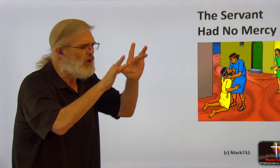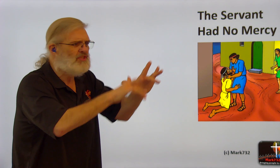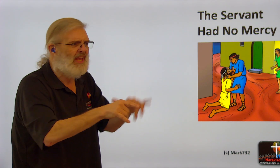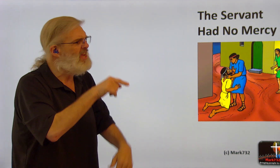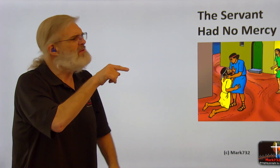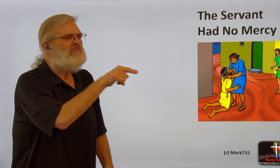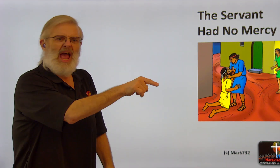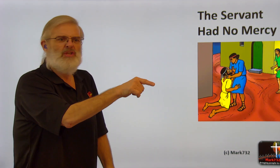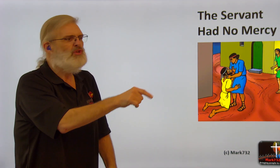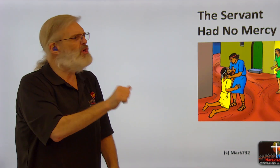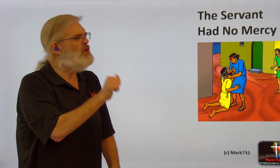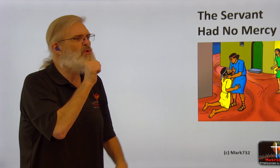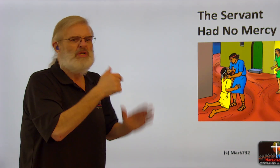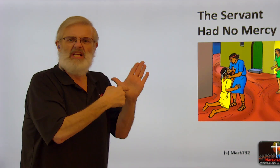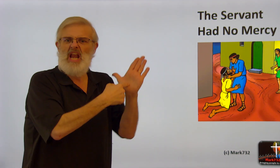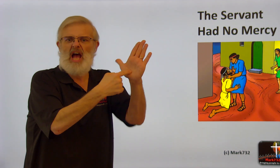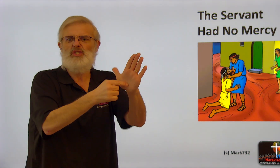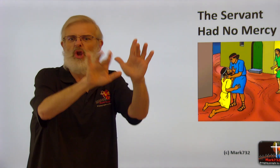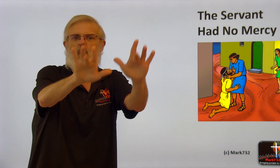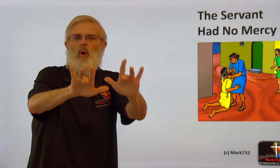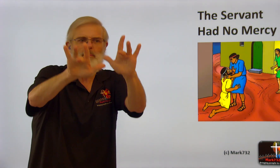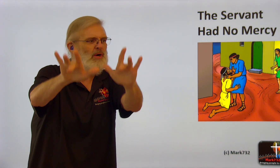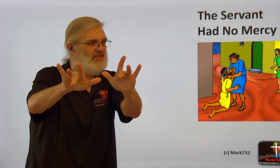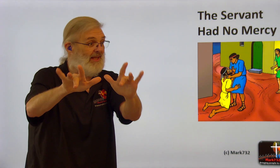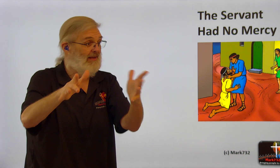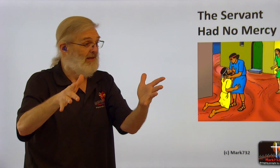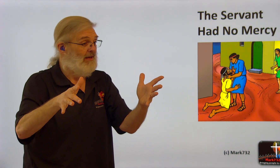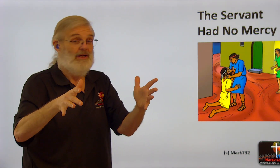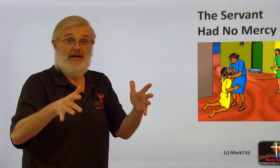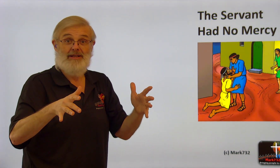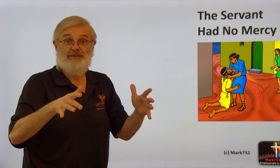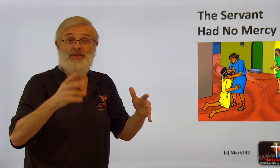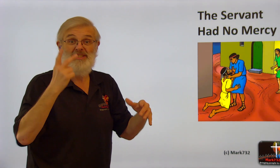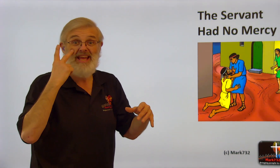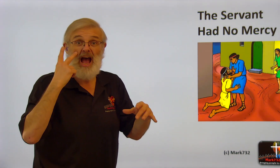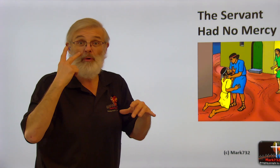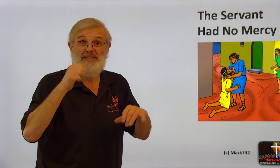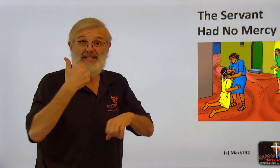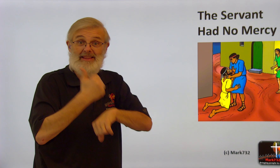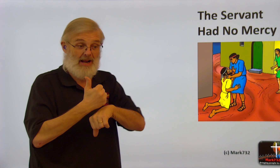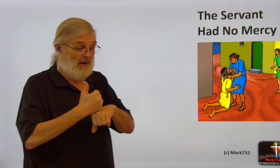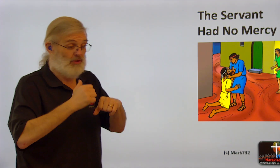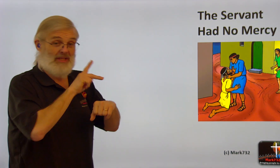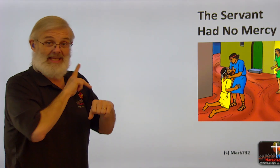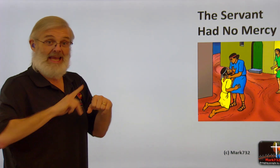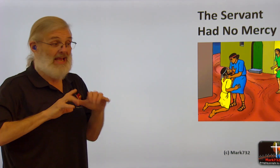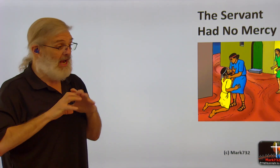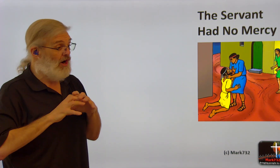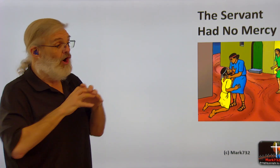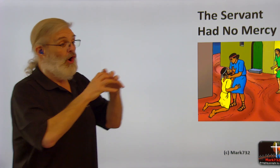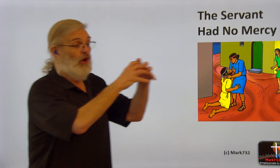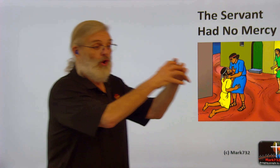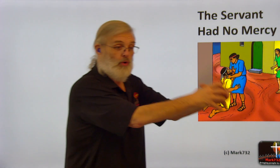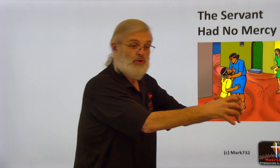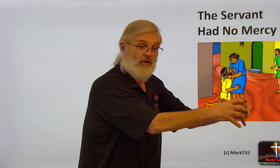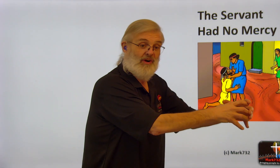mercy and you did not show mercy. You see how we set that up? So the king here goes over